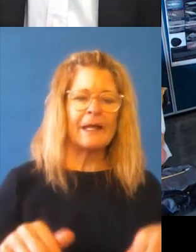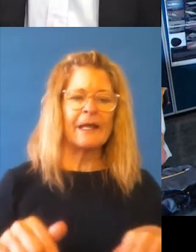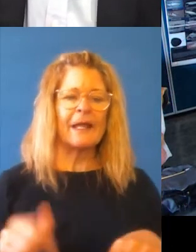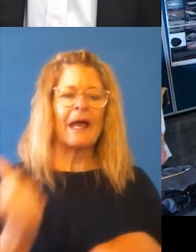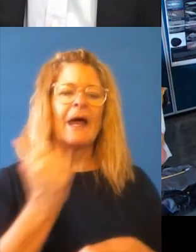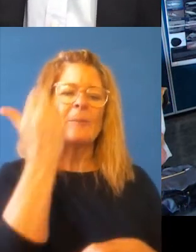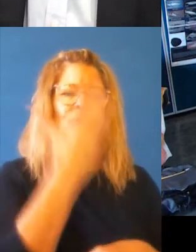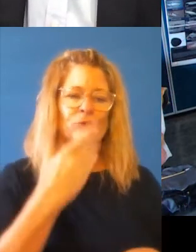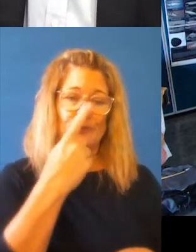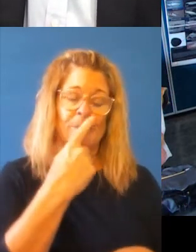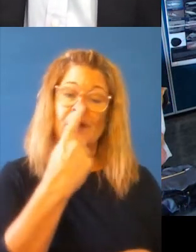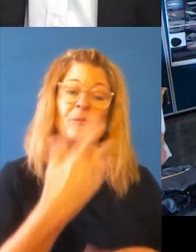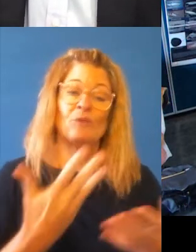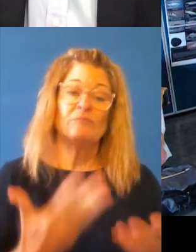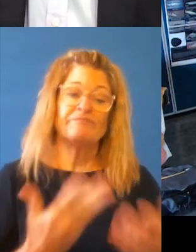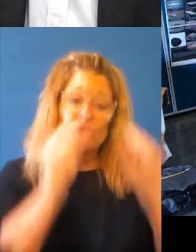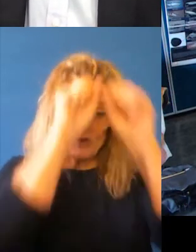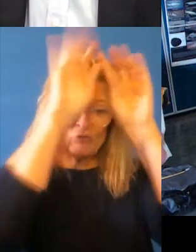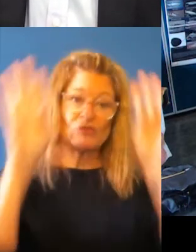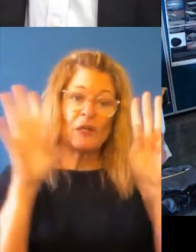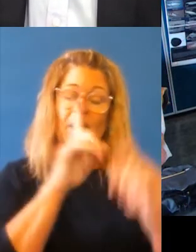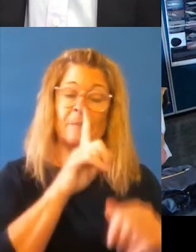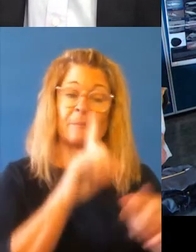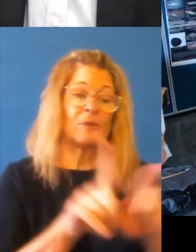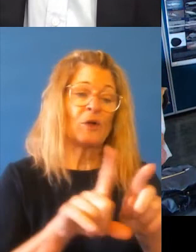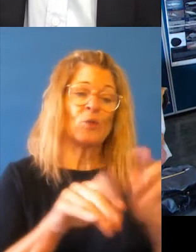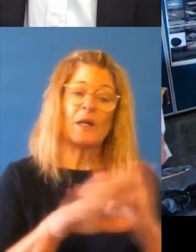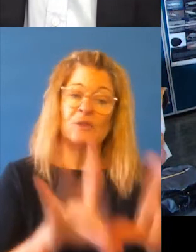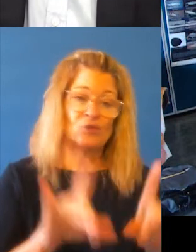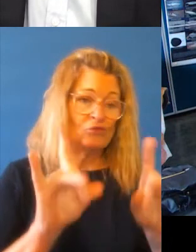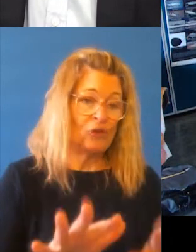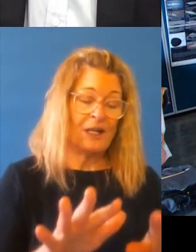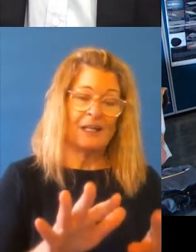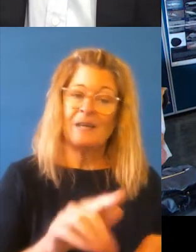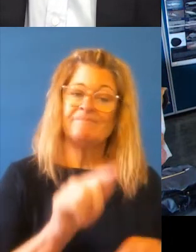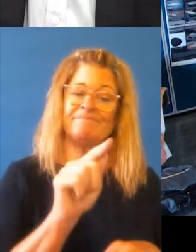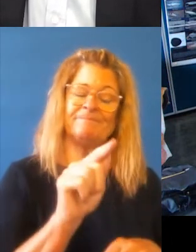that Aboriginal people and Torres Strait Islanders in Australia have